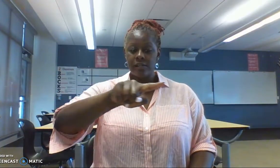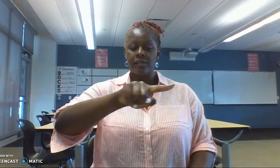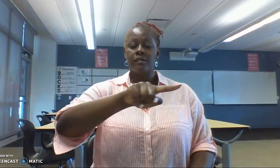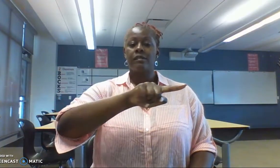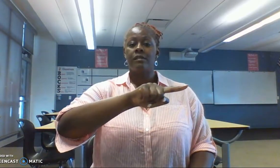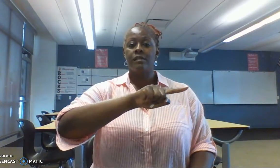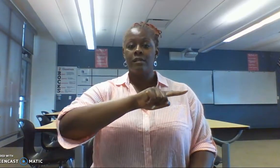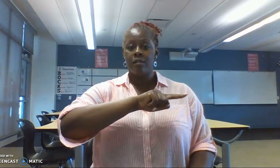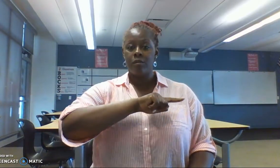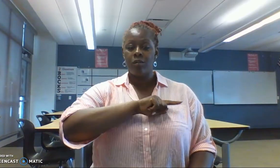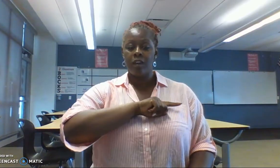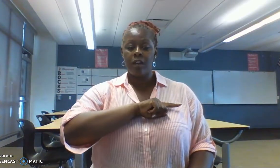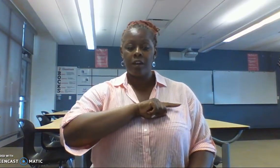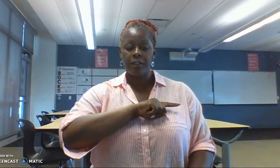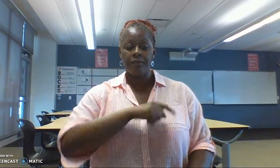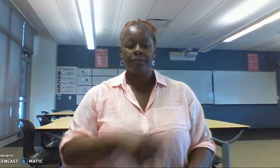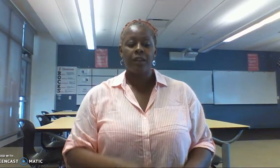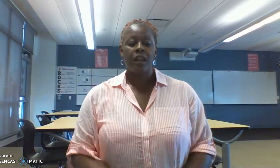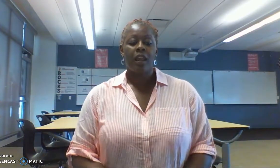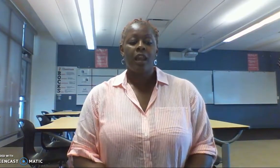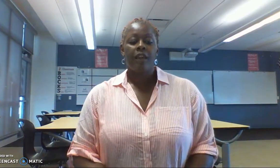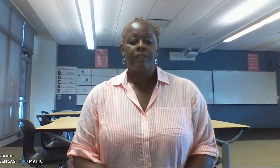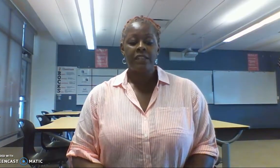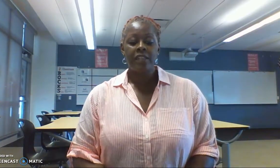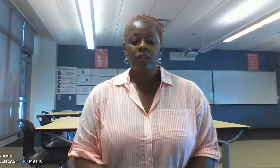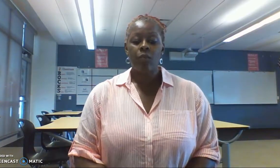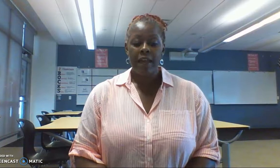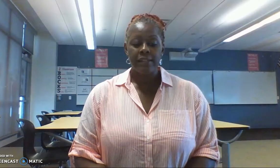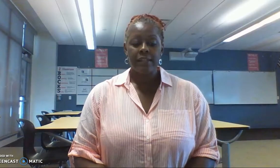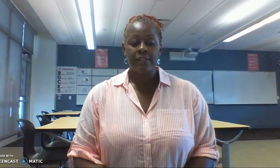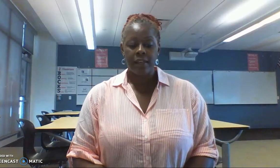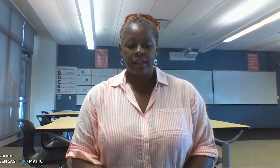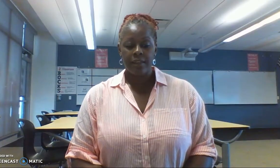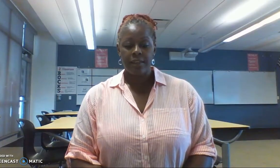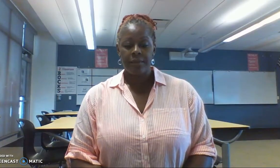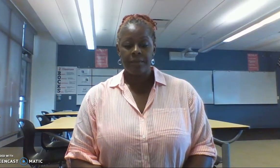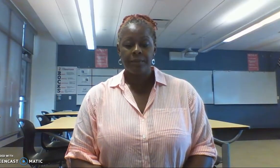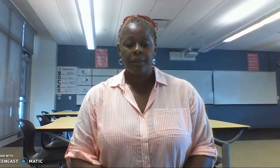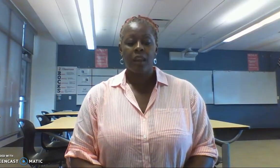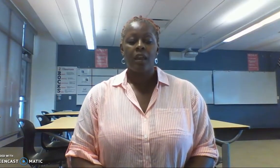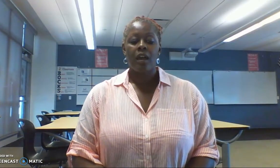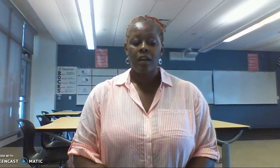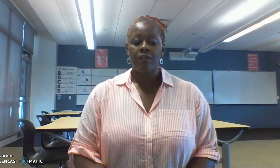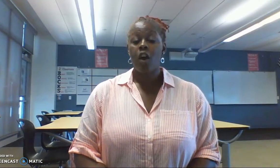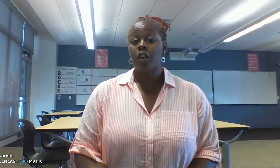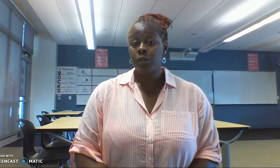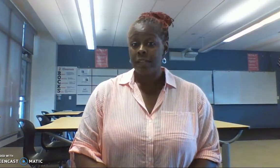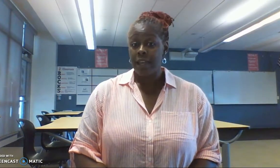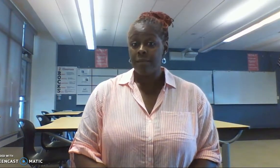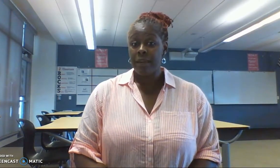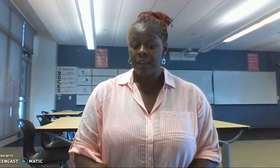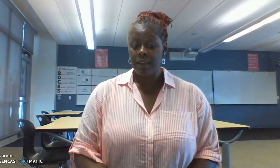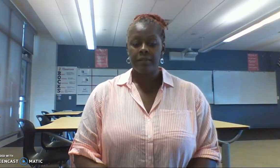us. Moving on. Facing the rising sun of our new day begun.